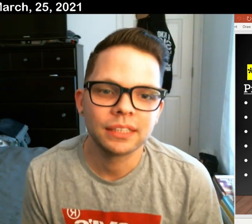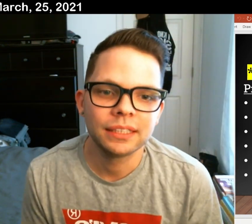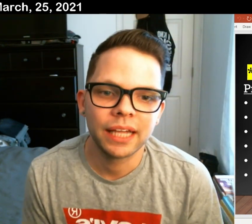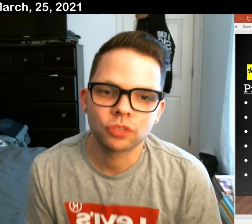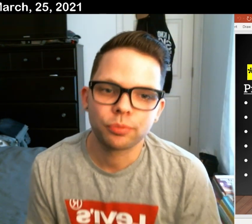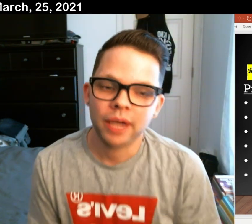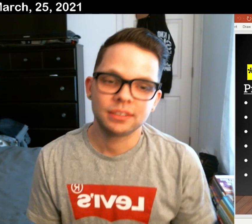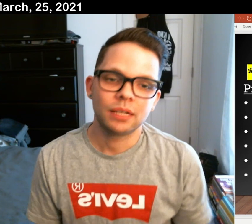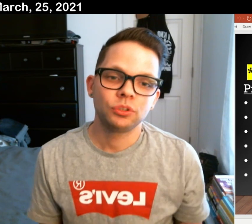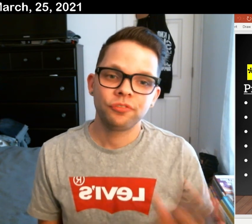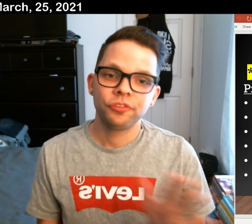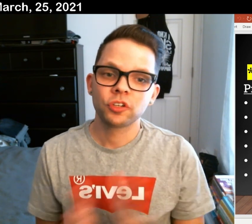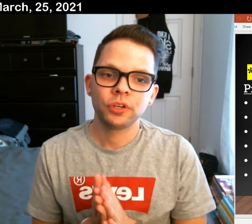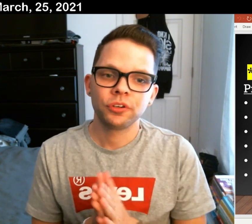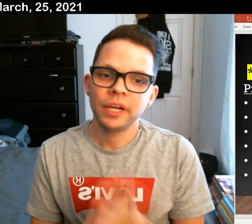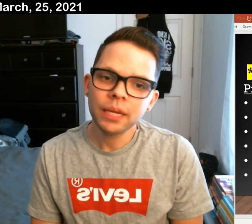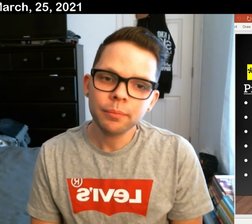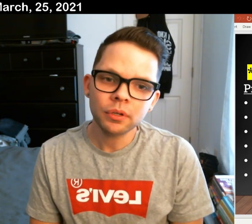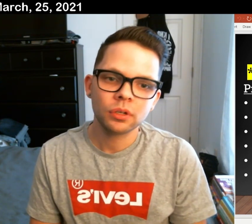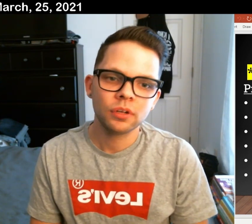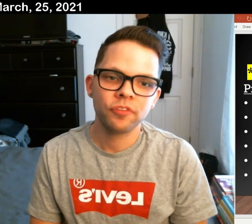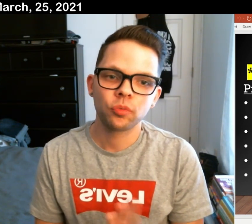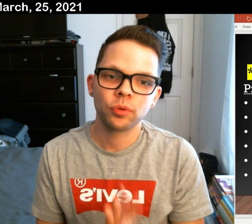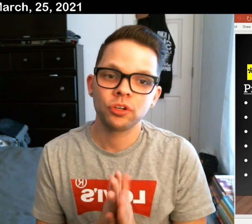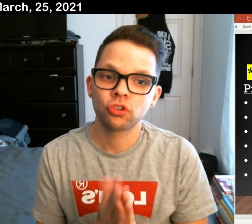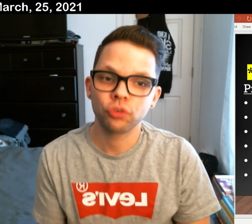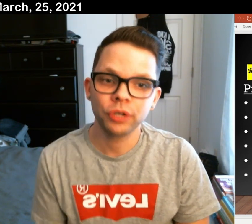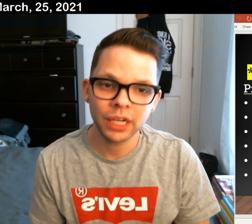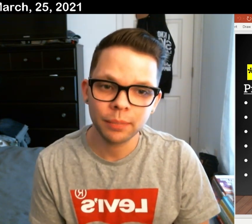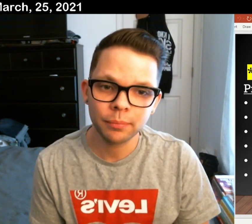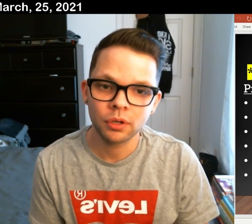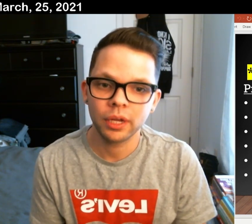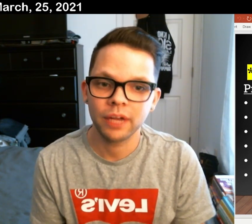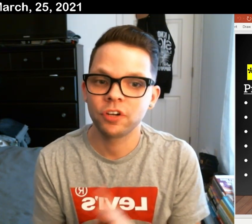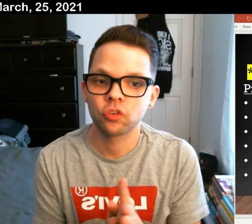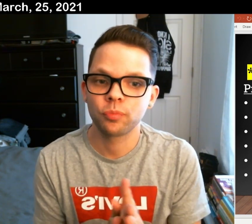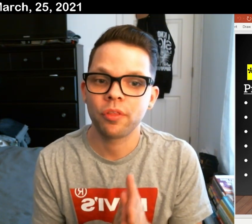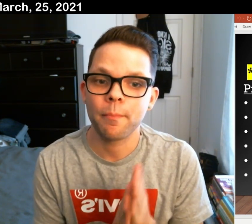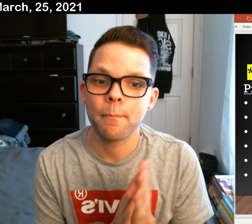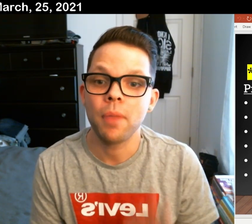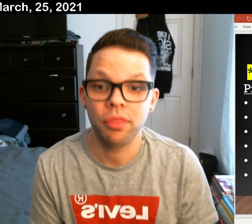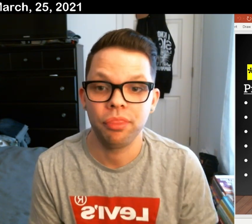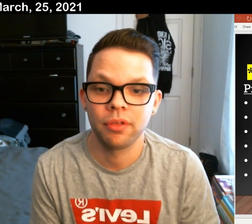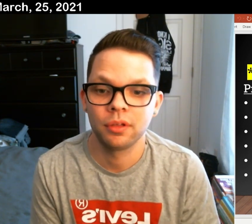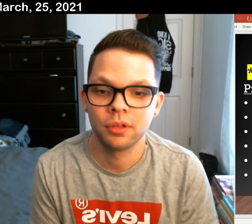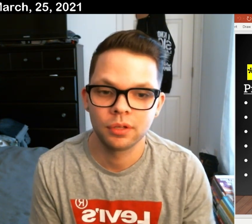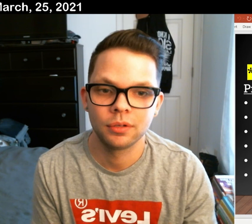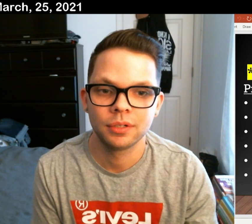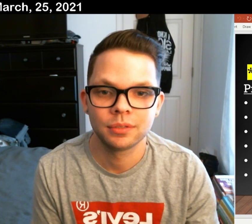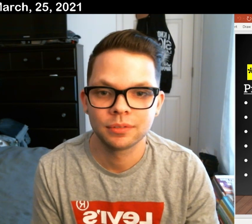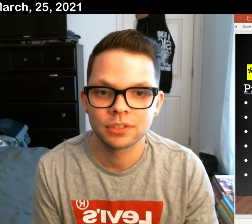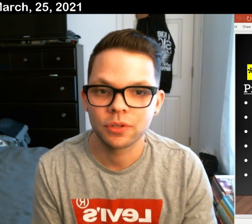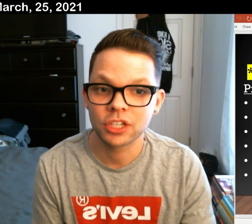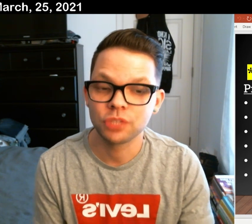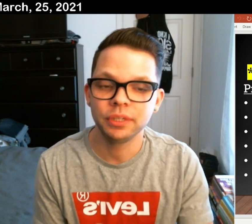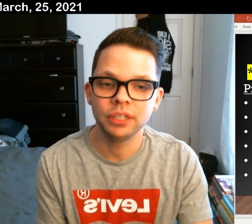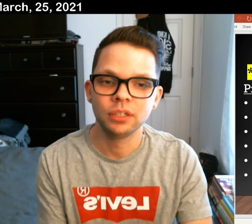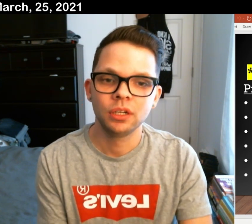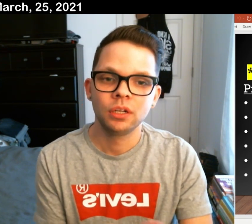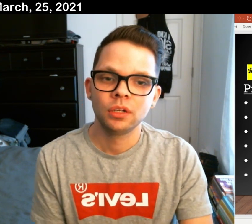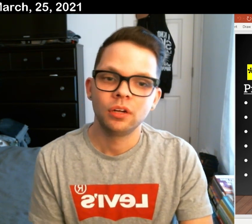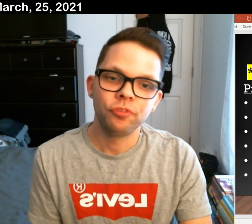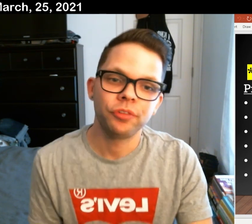Next is extra practice. I want you to fingerspell your name, fingerspell your street name, and fingerspell the month. So that should